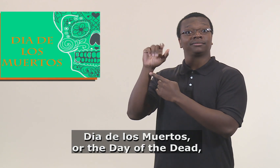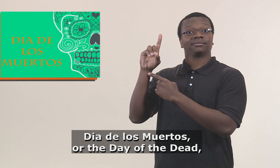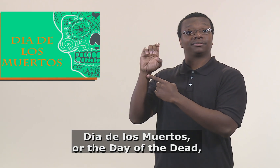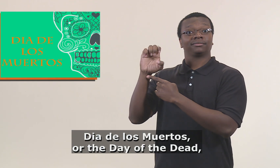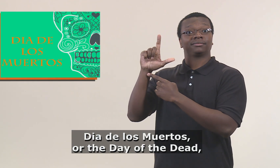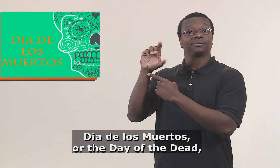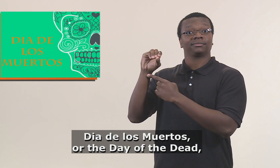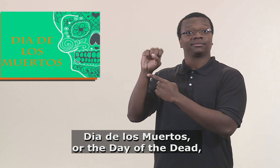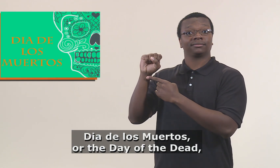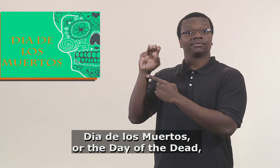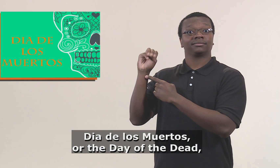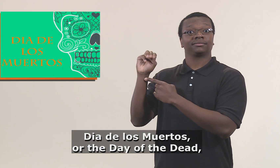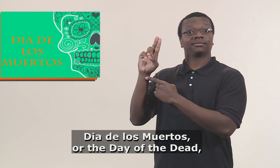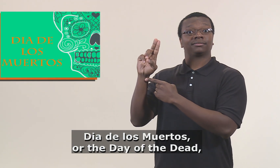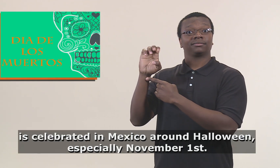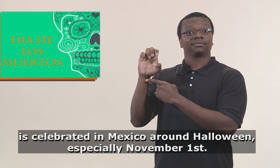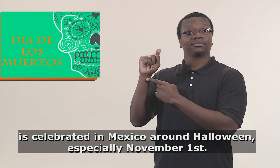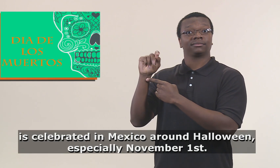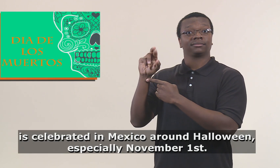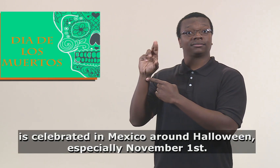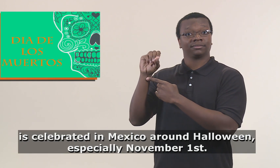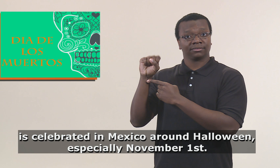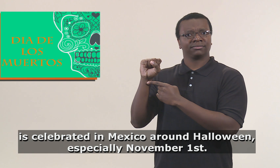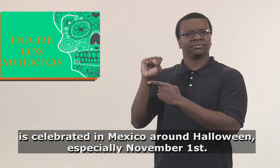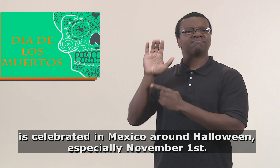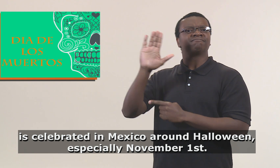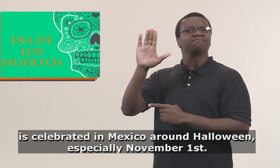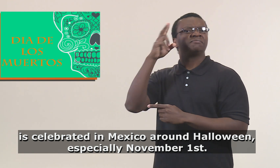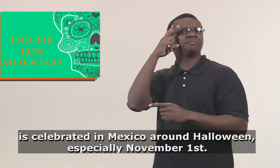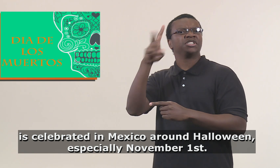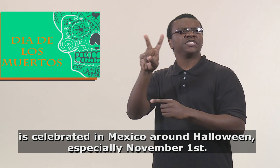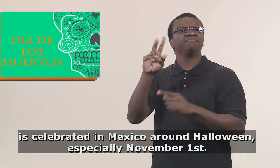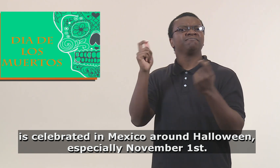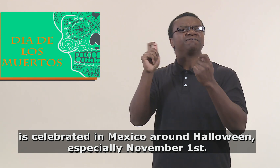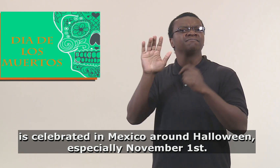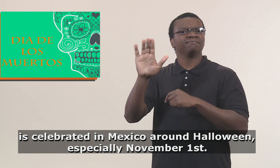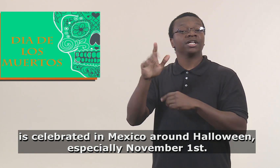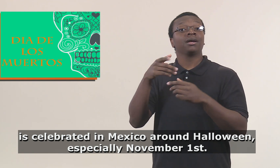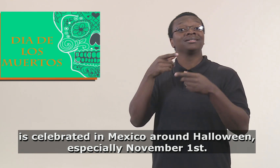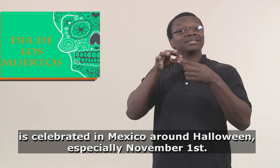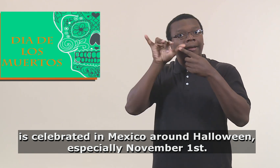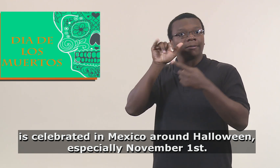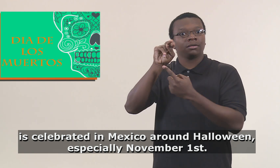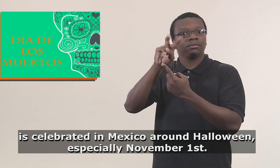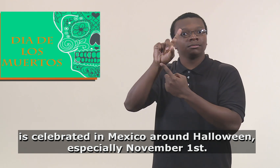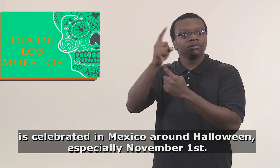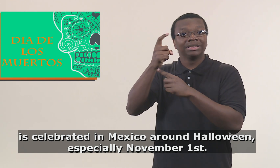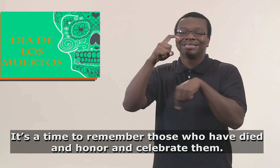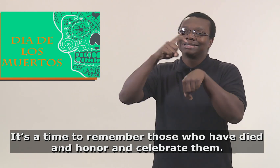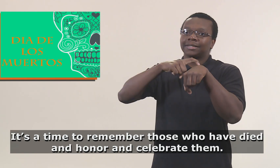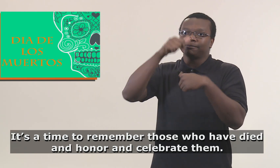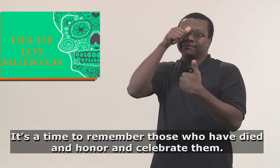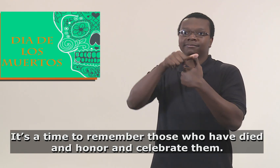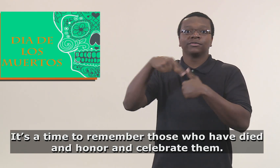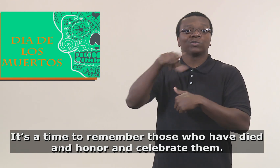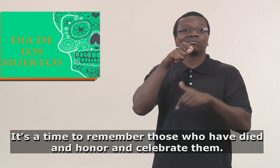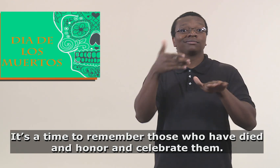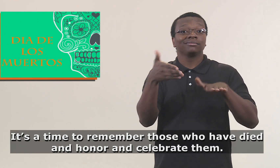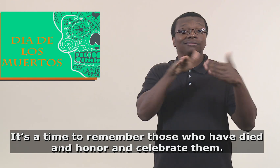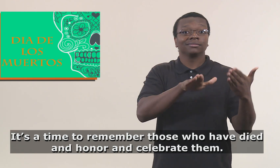los Muertos, the Day of the Dead, is celebrated in Mexico around Halloween, especially November 1st. It's a time to remember those